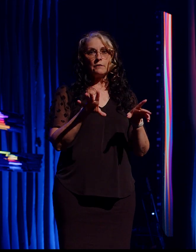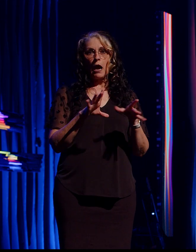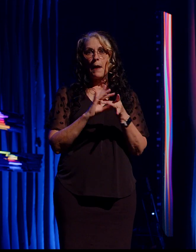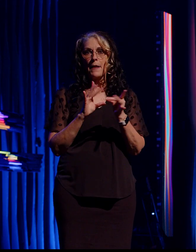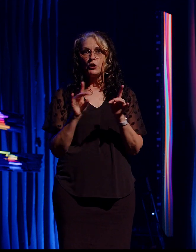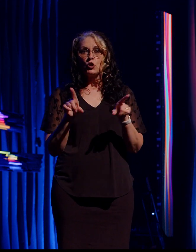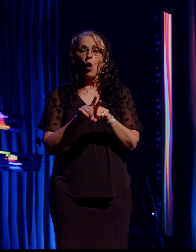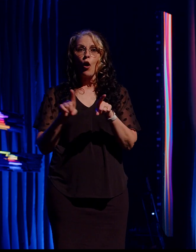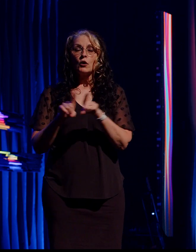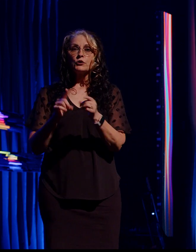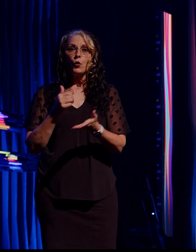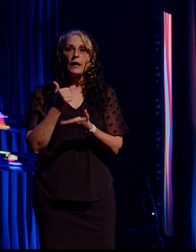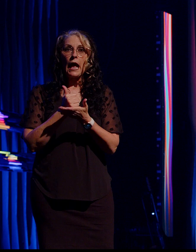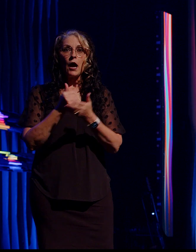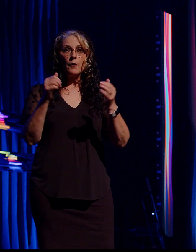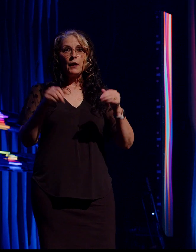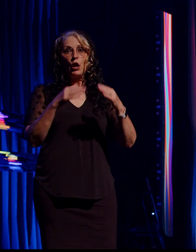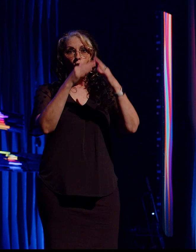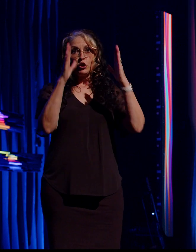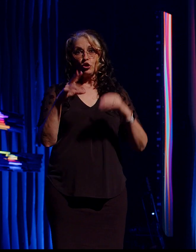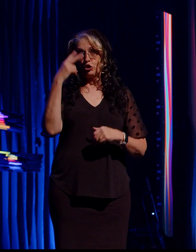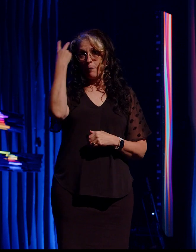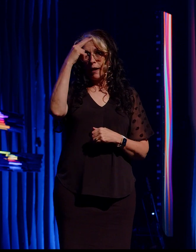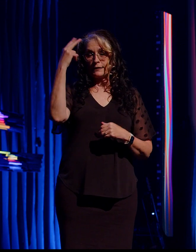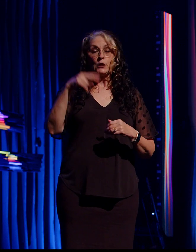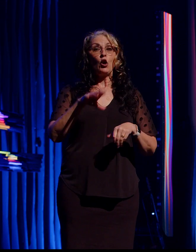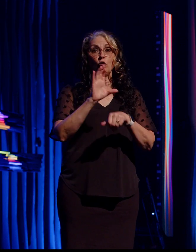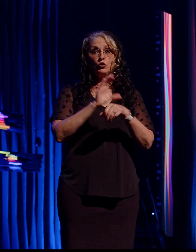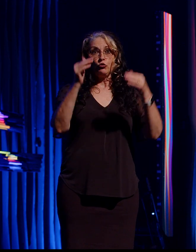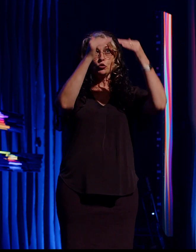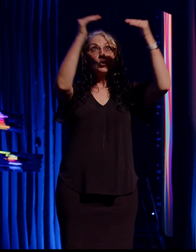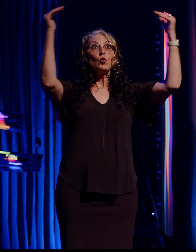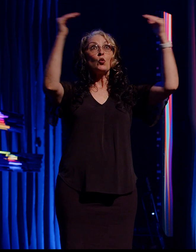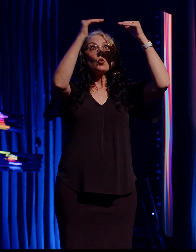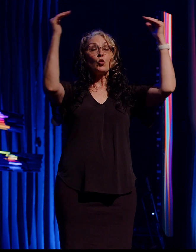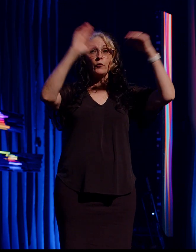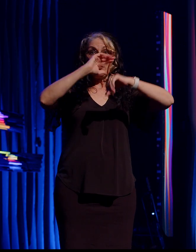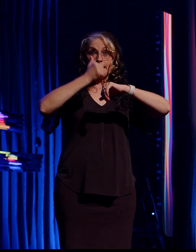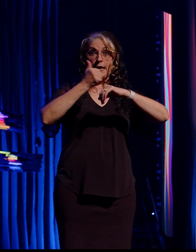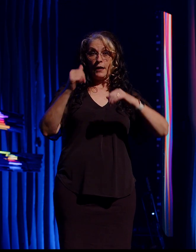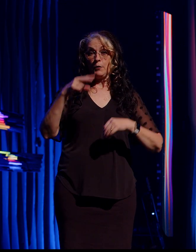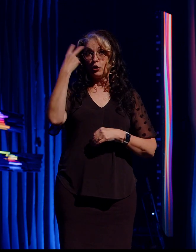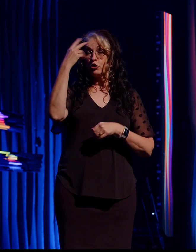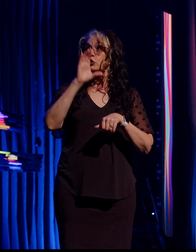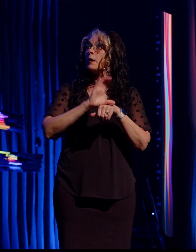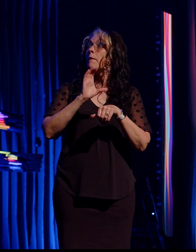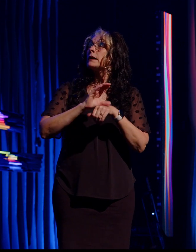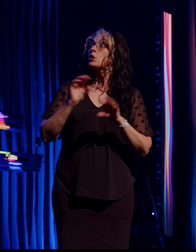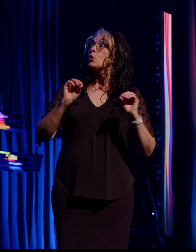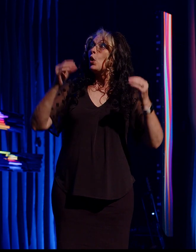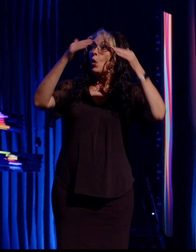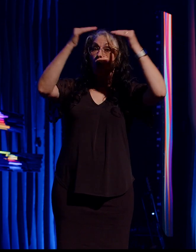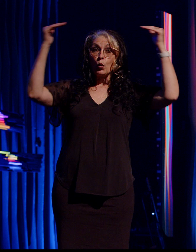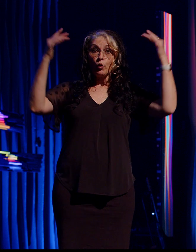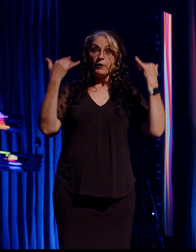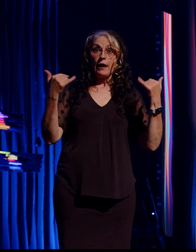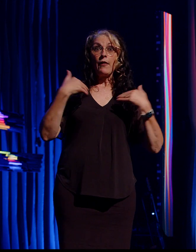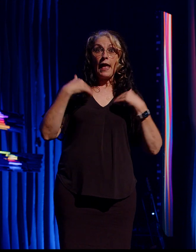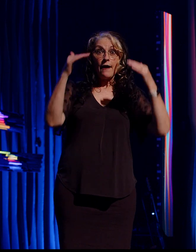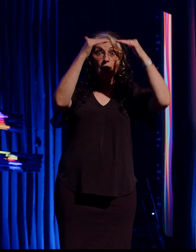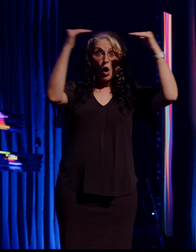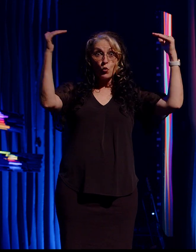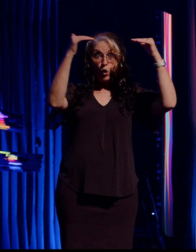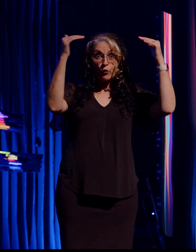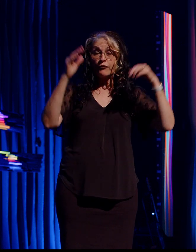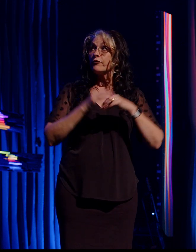did, we helped put a roof on a church in Mexico. Here's a picture of that up here. They didn't have a roof, and now they do have a roof